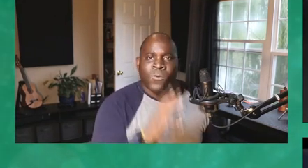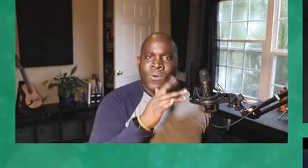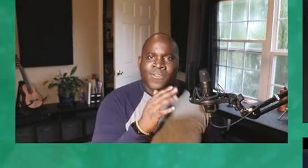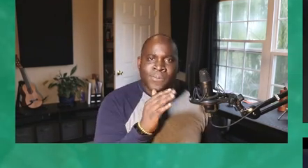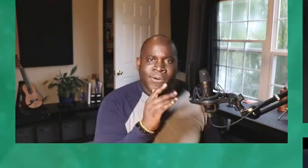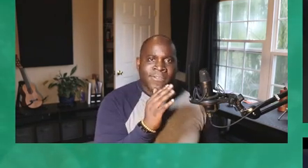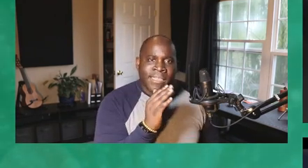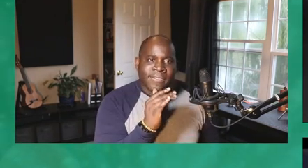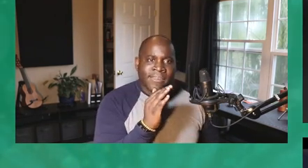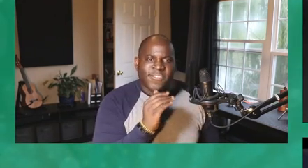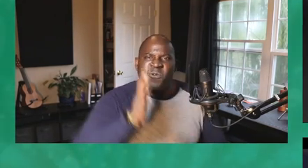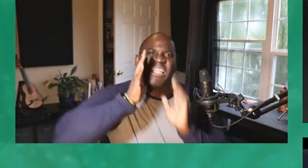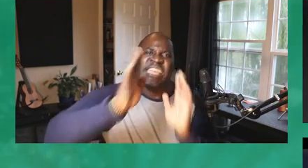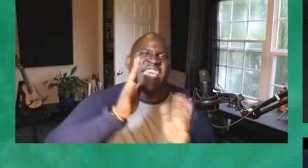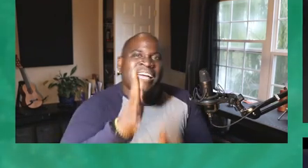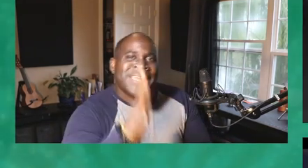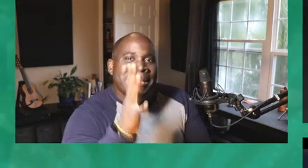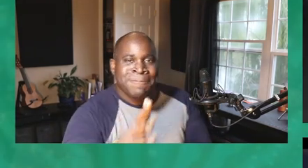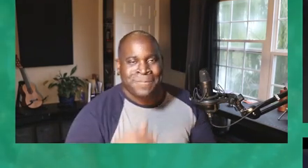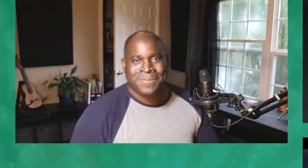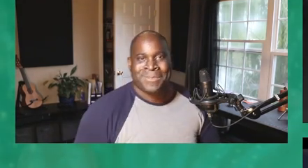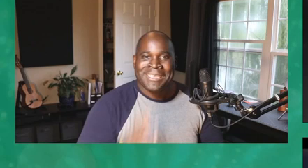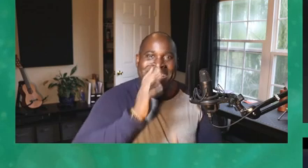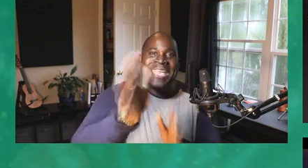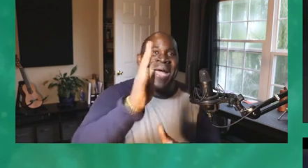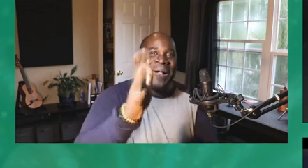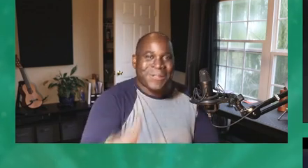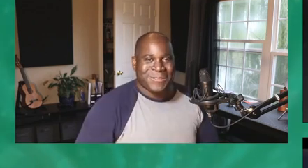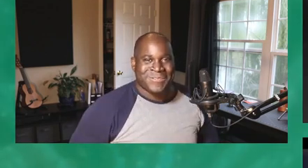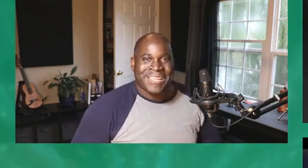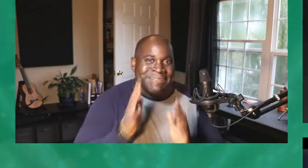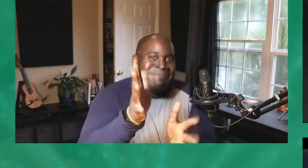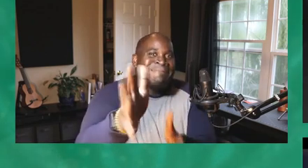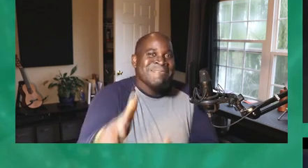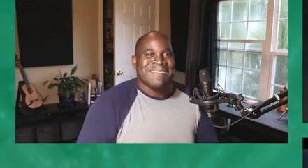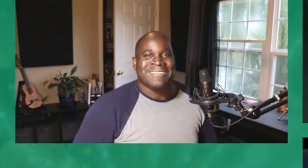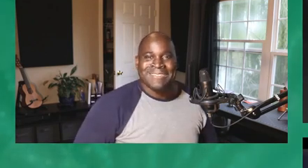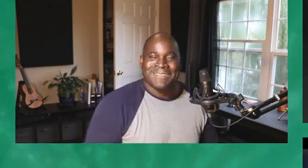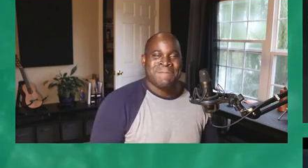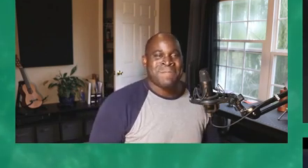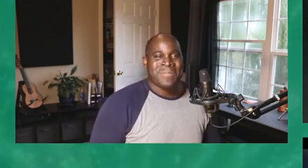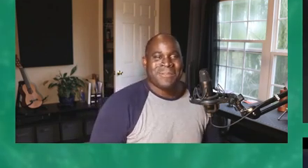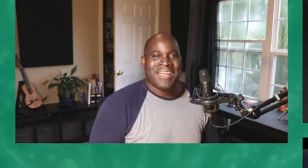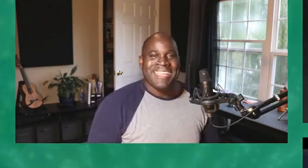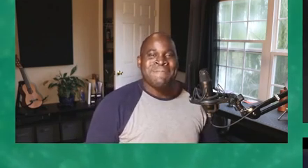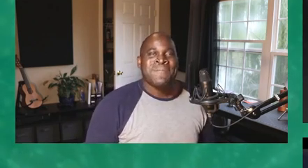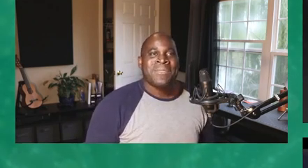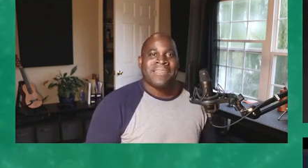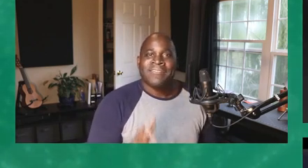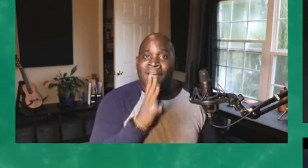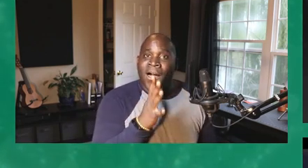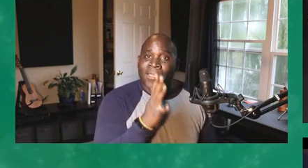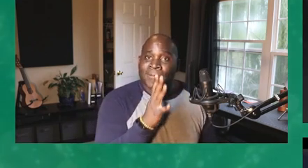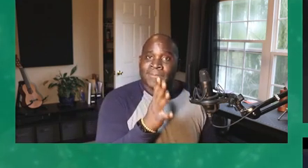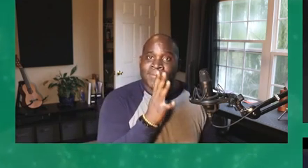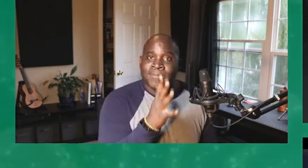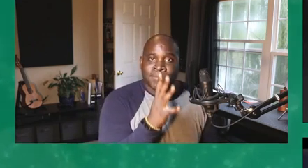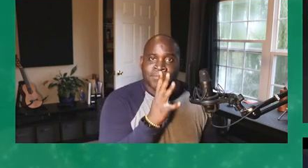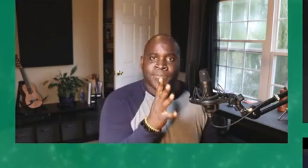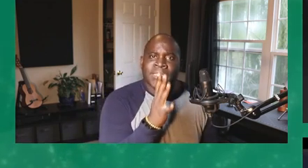whisper. Whisper is like this. So like yelling, yell, like, ugh, right?